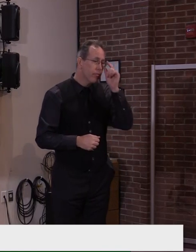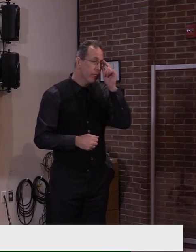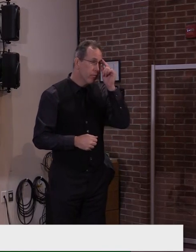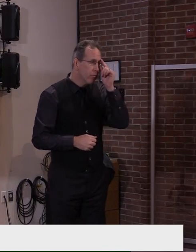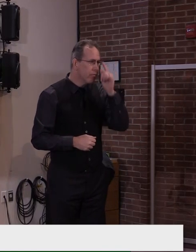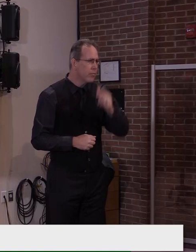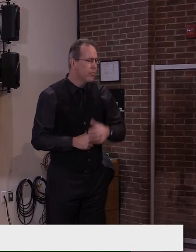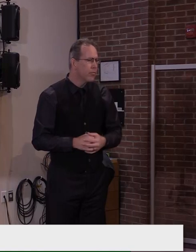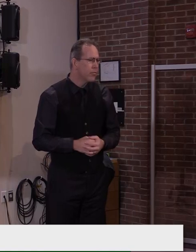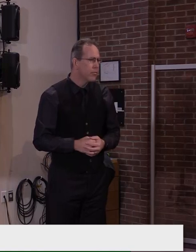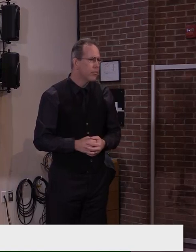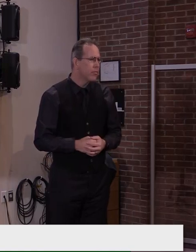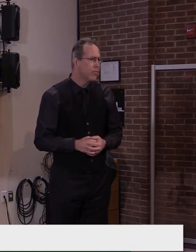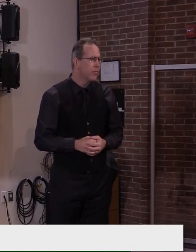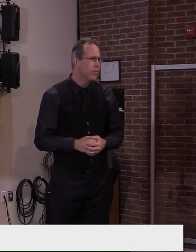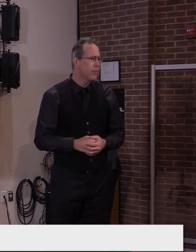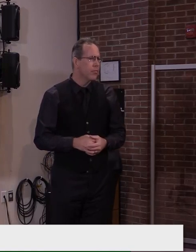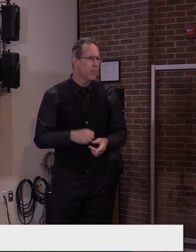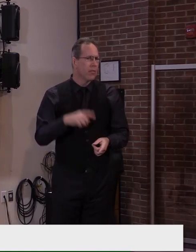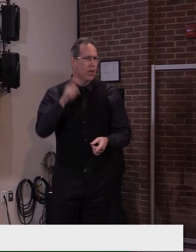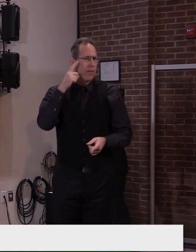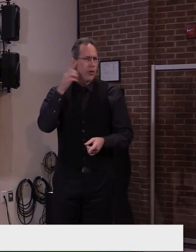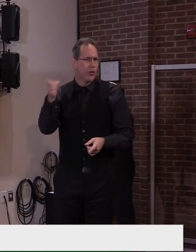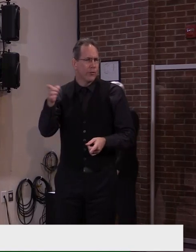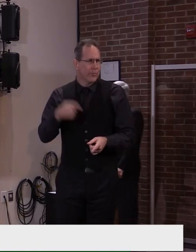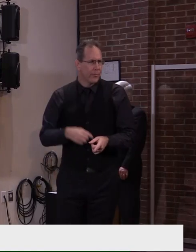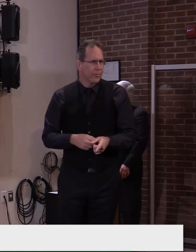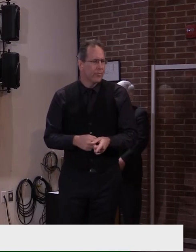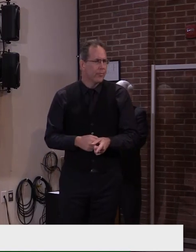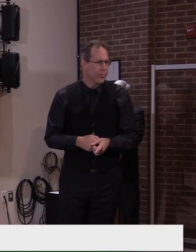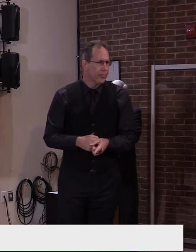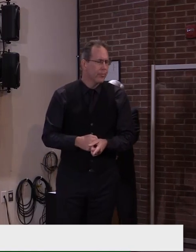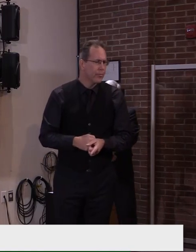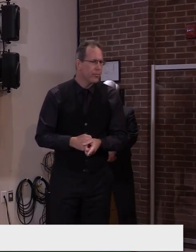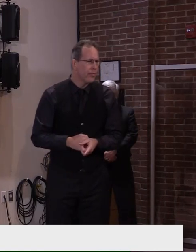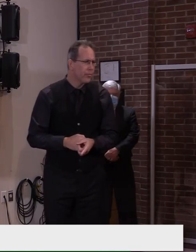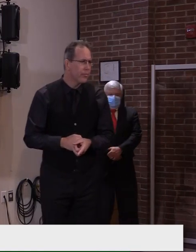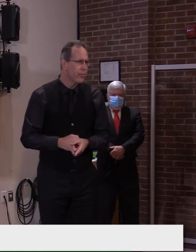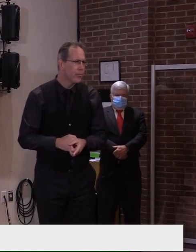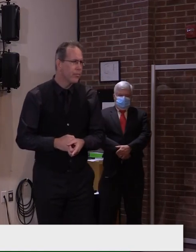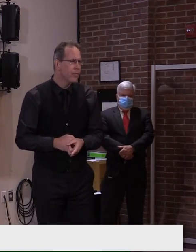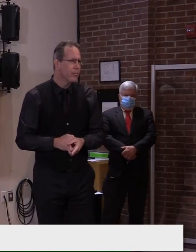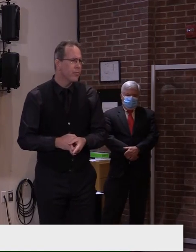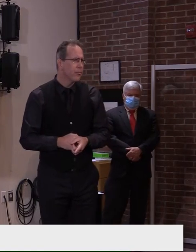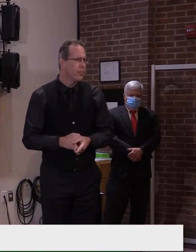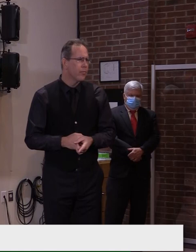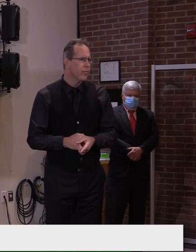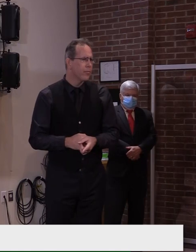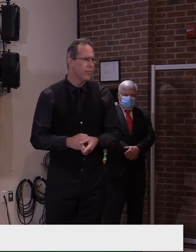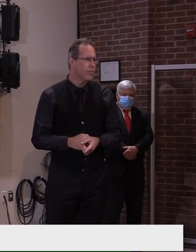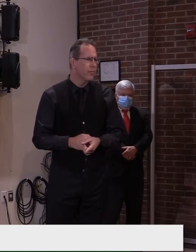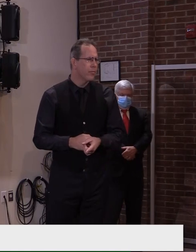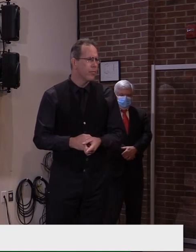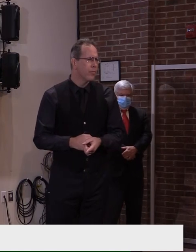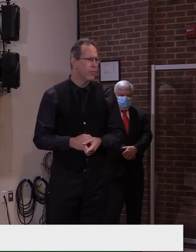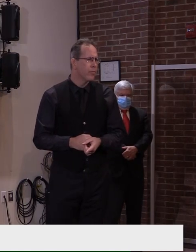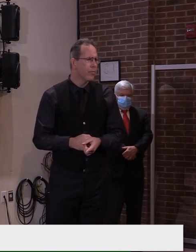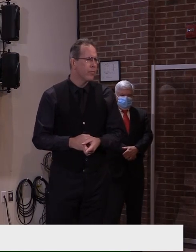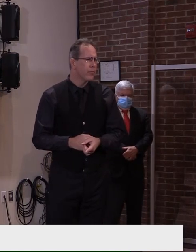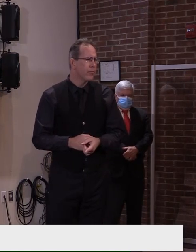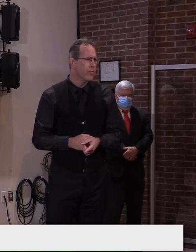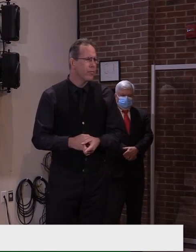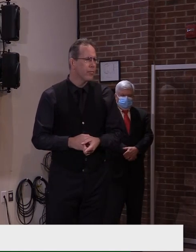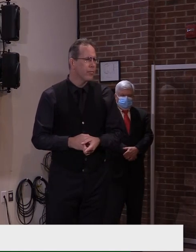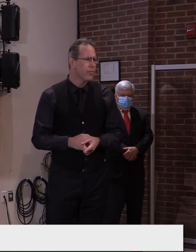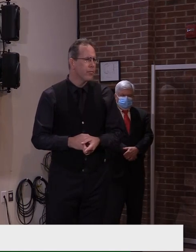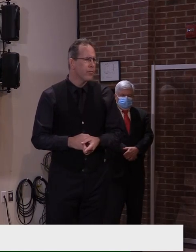just pointed out that it's important to be able to get your test result shortly after you've